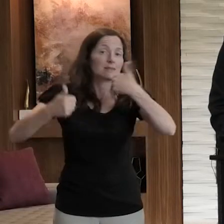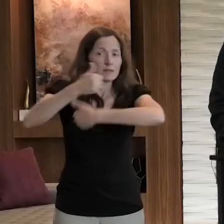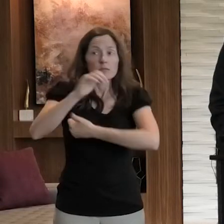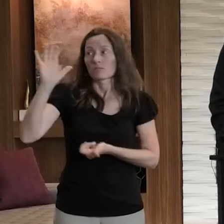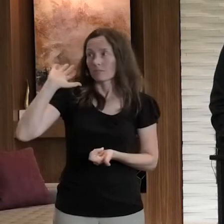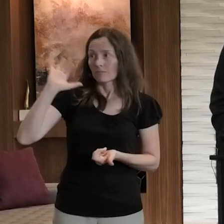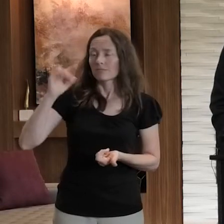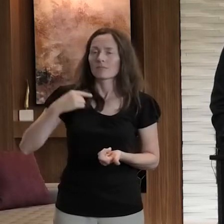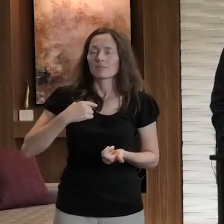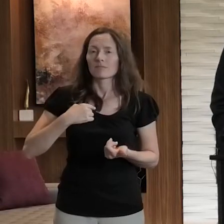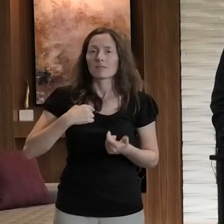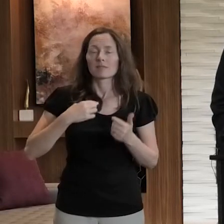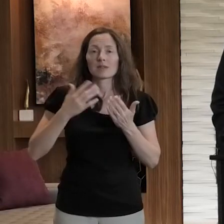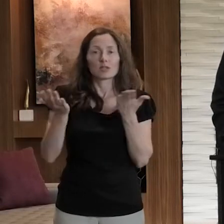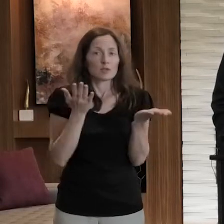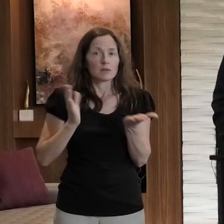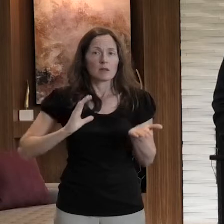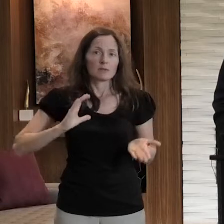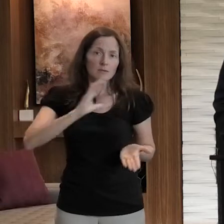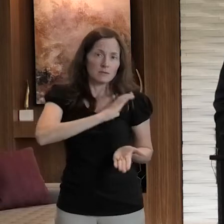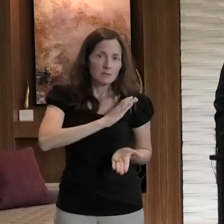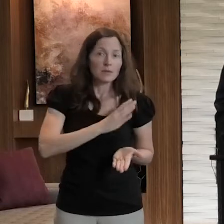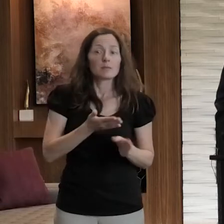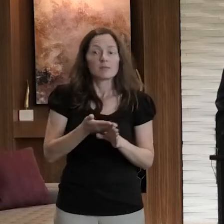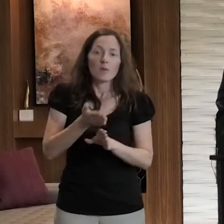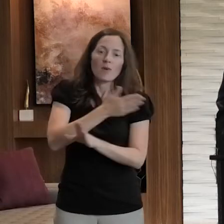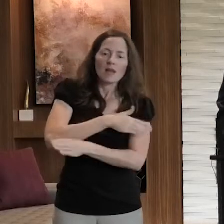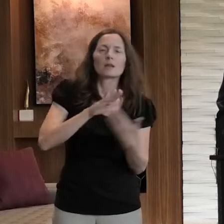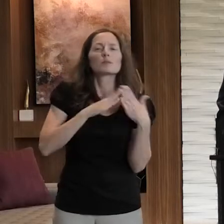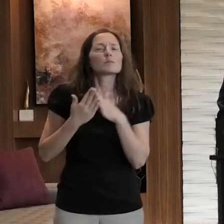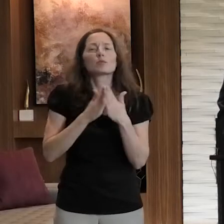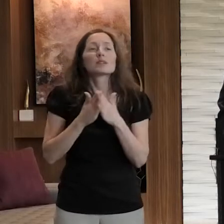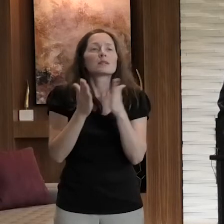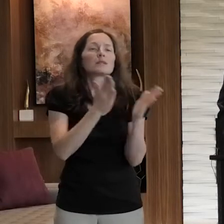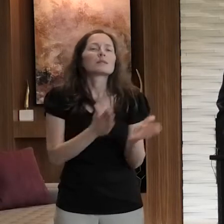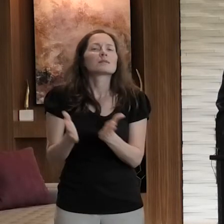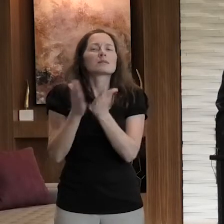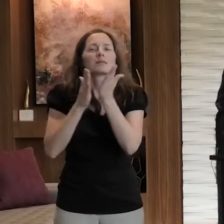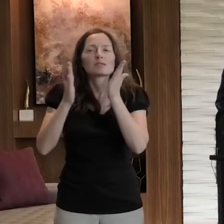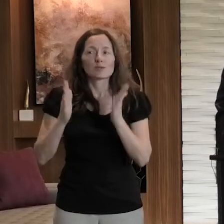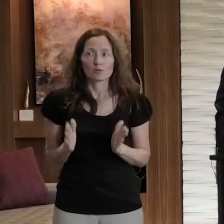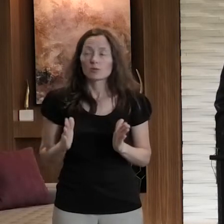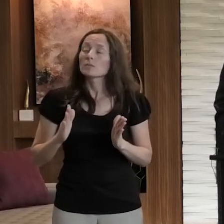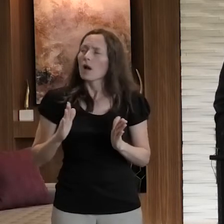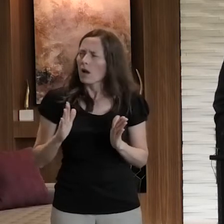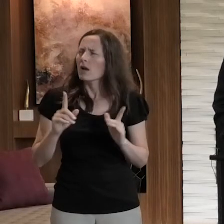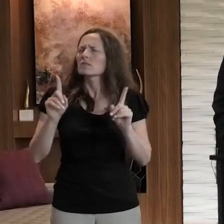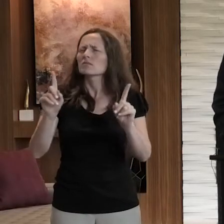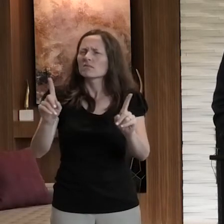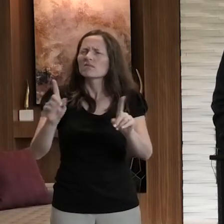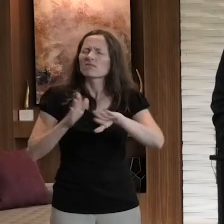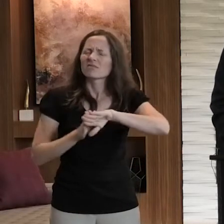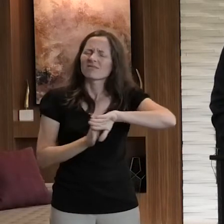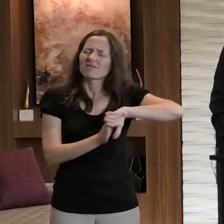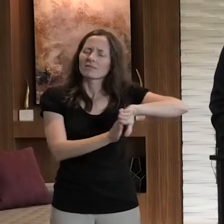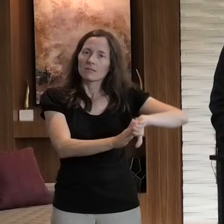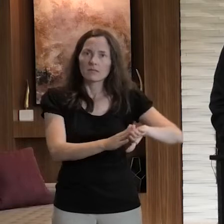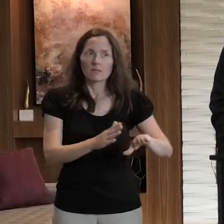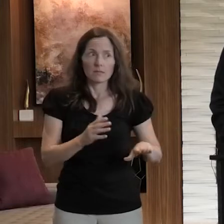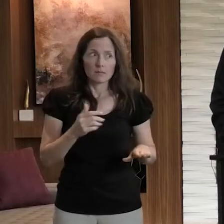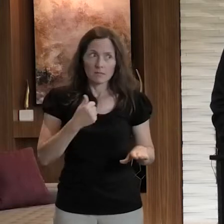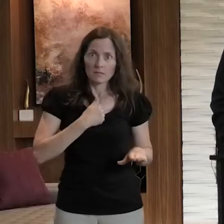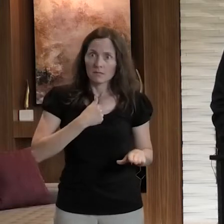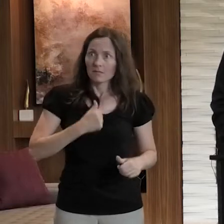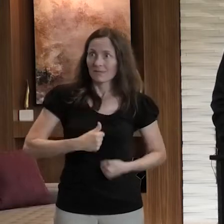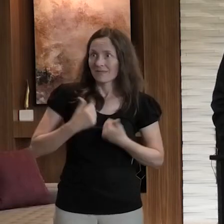that as a community organizer, but just as your neighbor who is raising children in